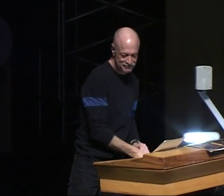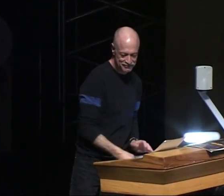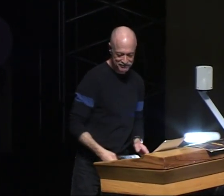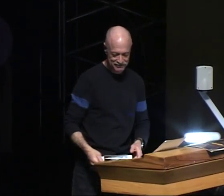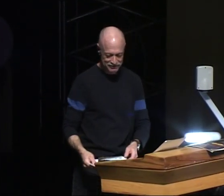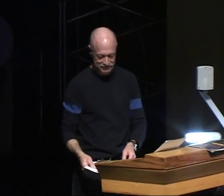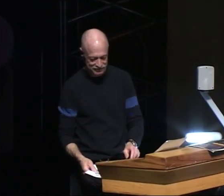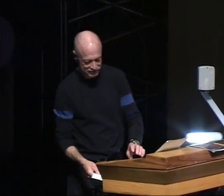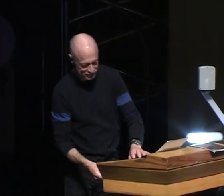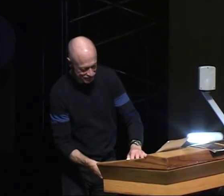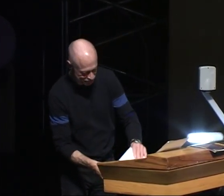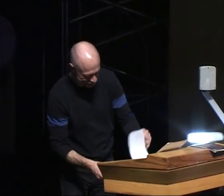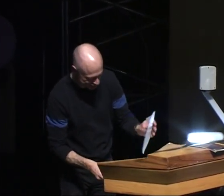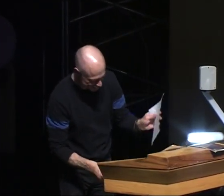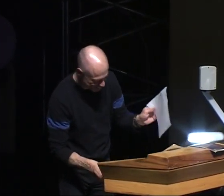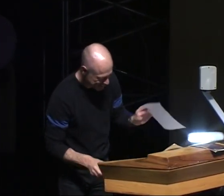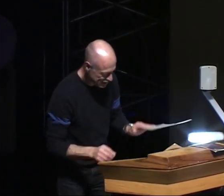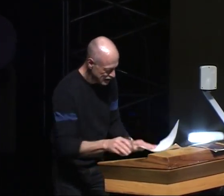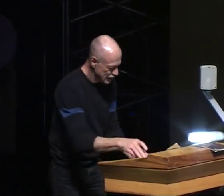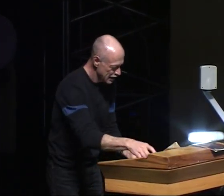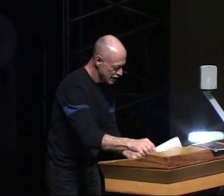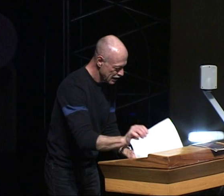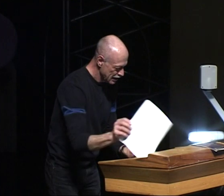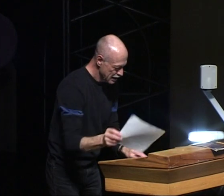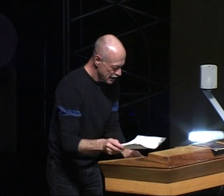characteristics of a person coming forward in the work.